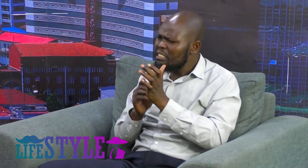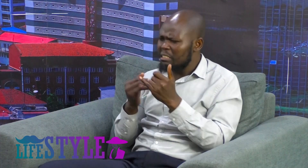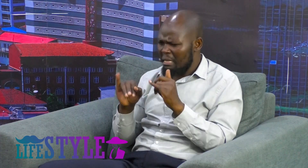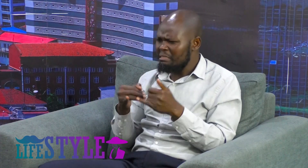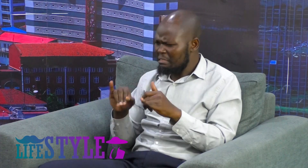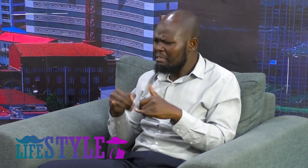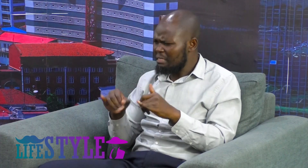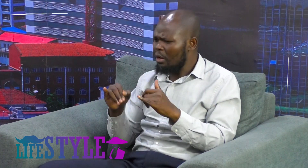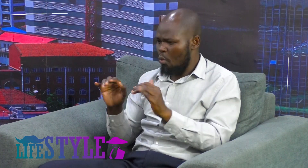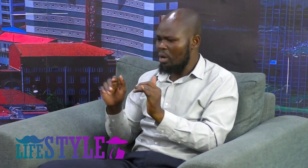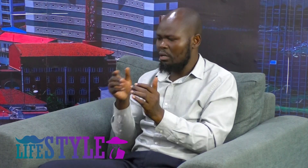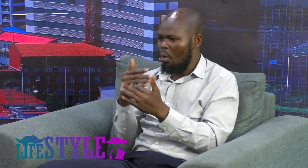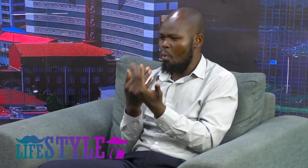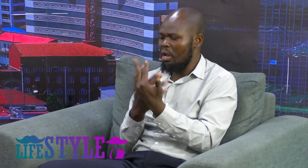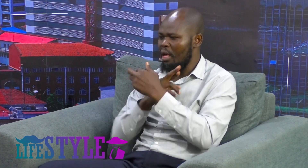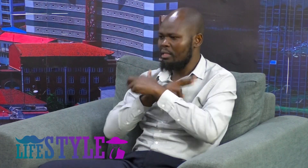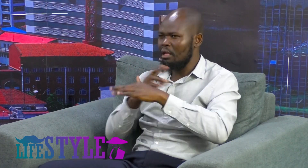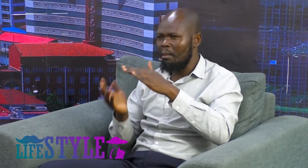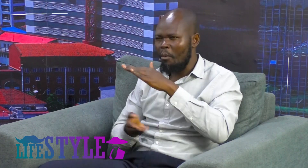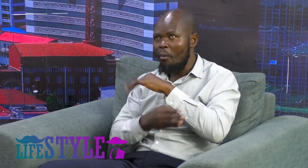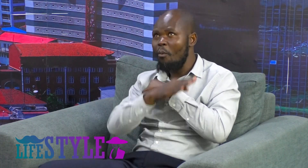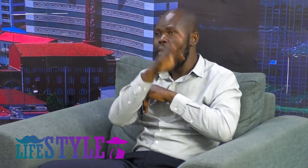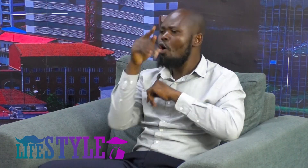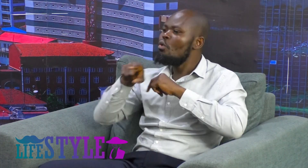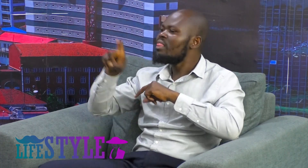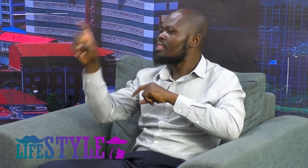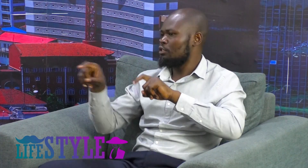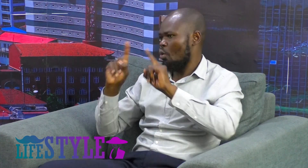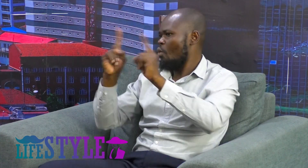partly deaf. The doctor tried his best.